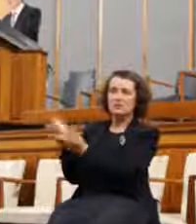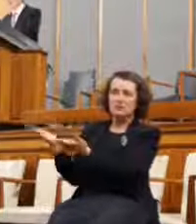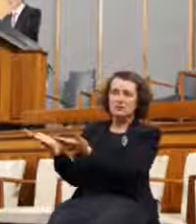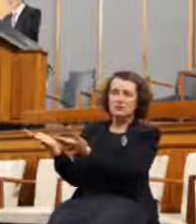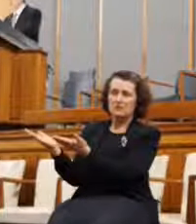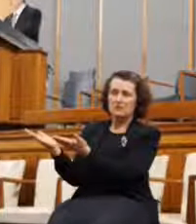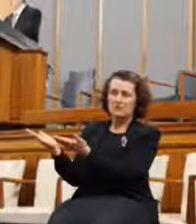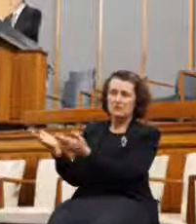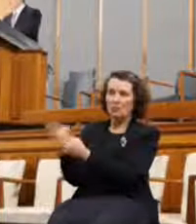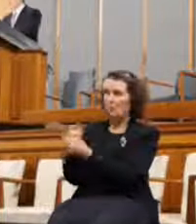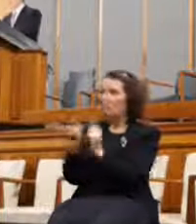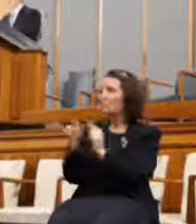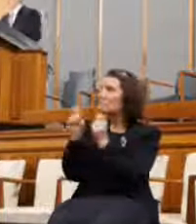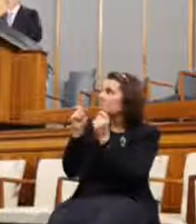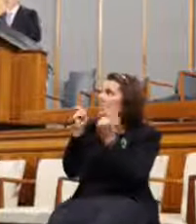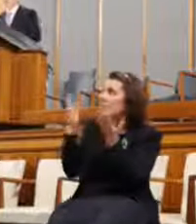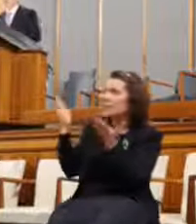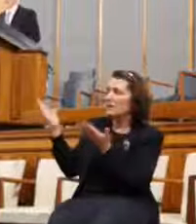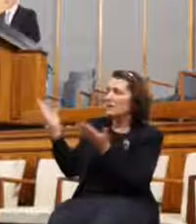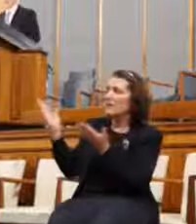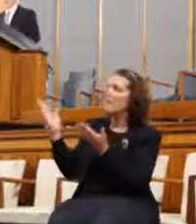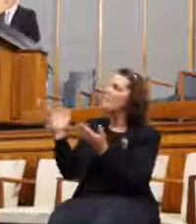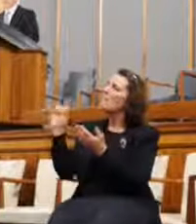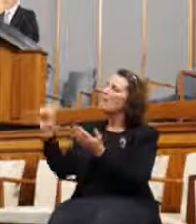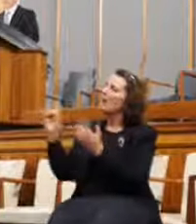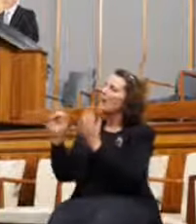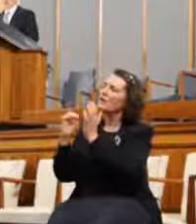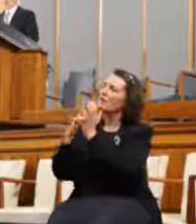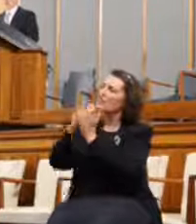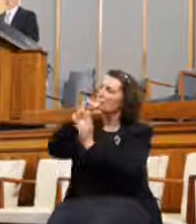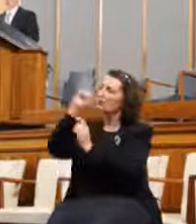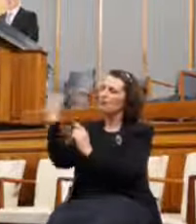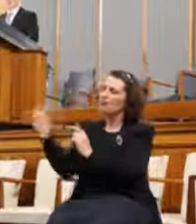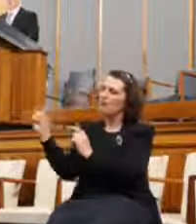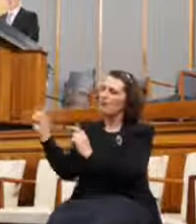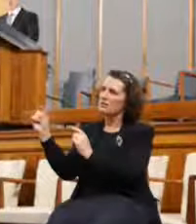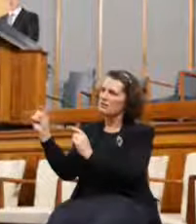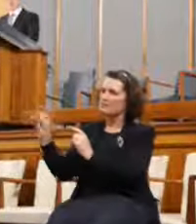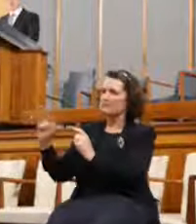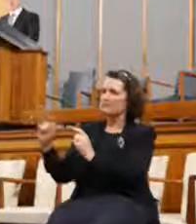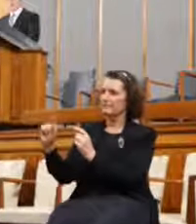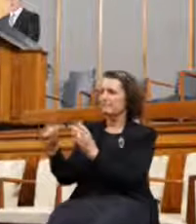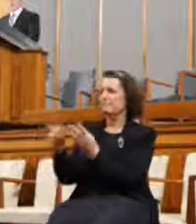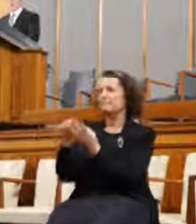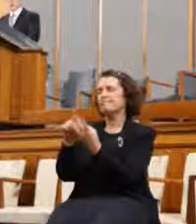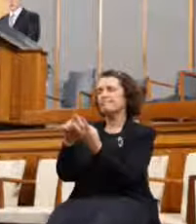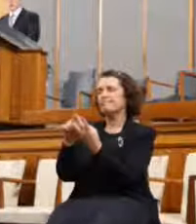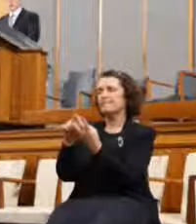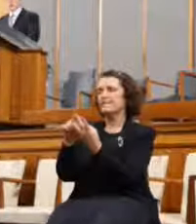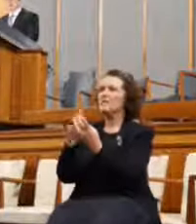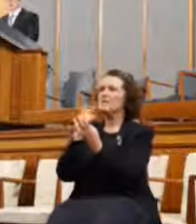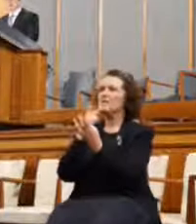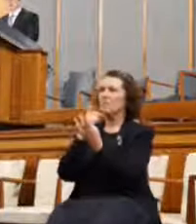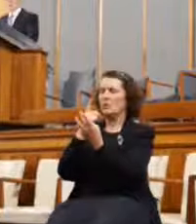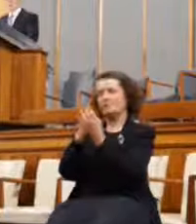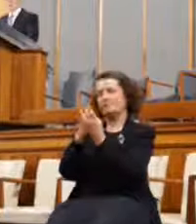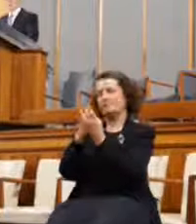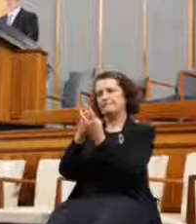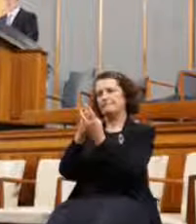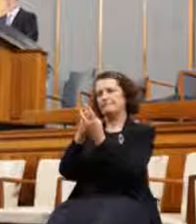understanding. And Christ, we call him the second person of the triune